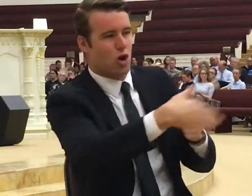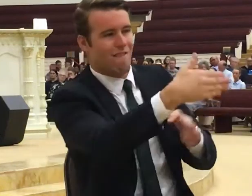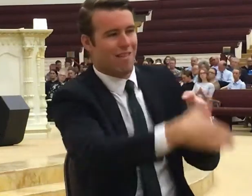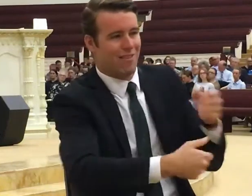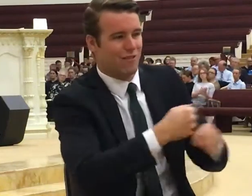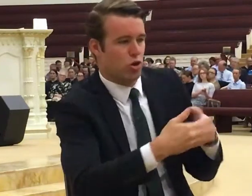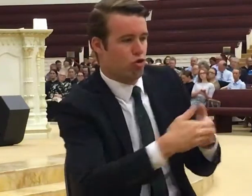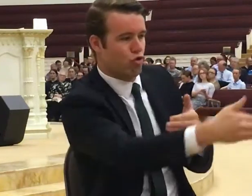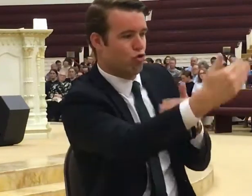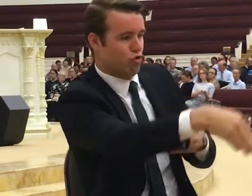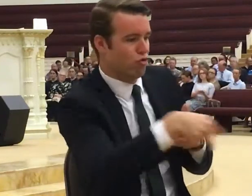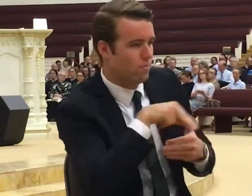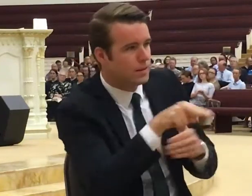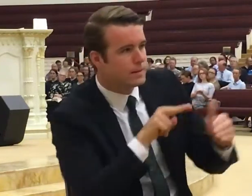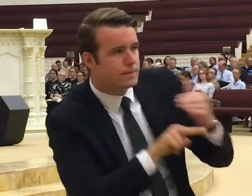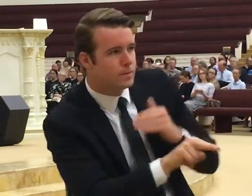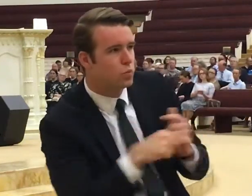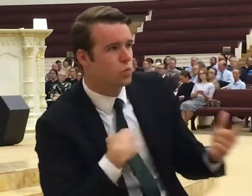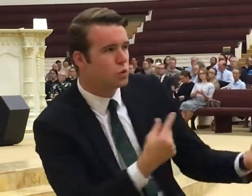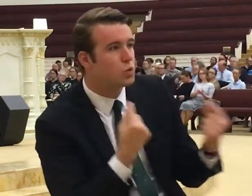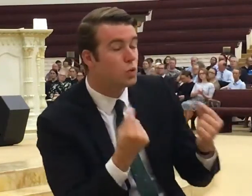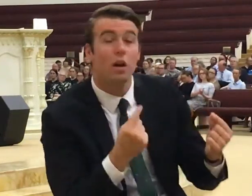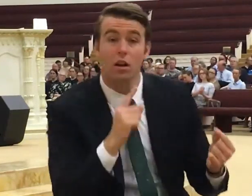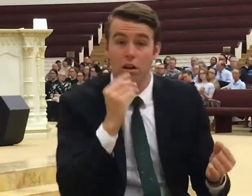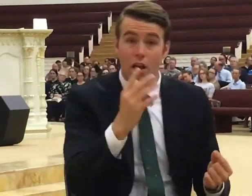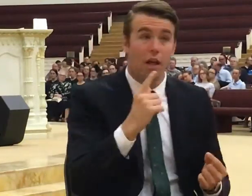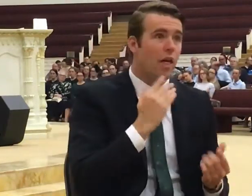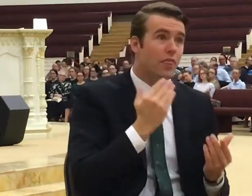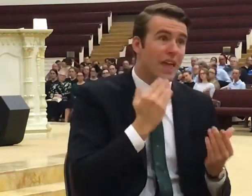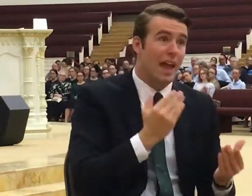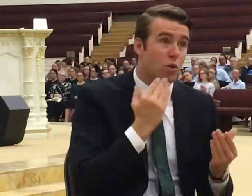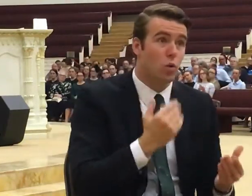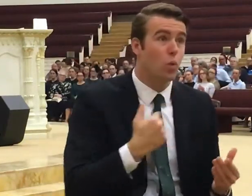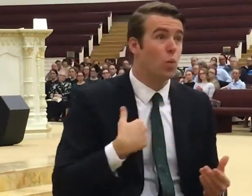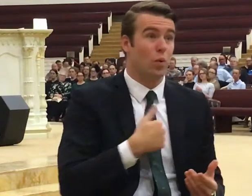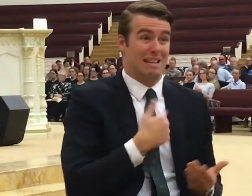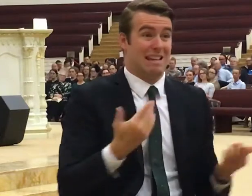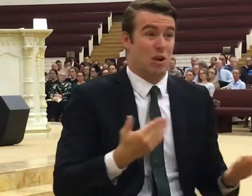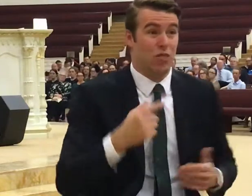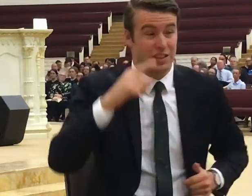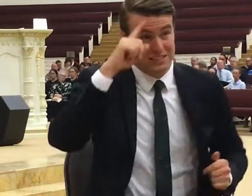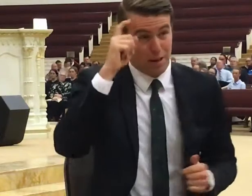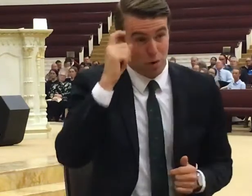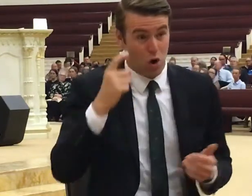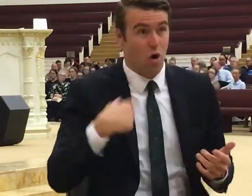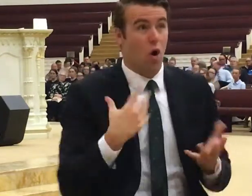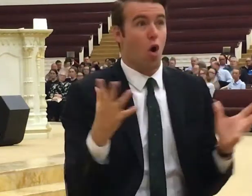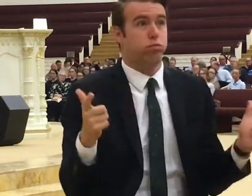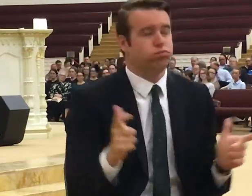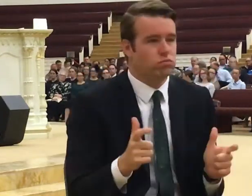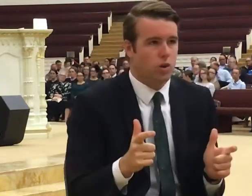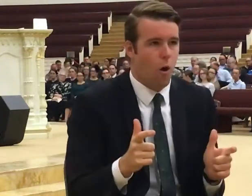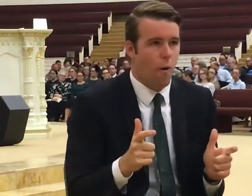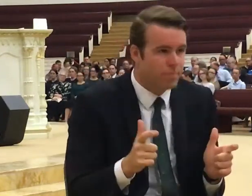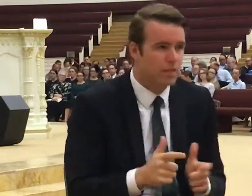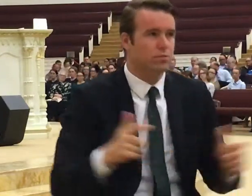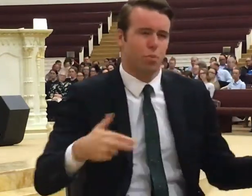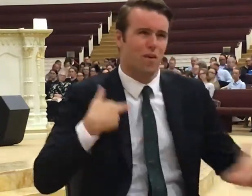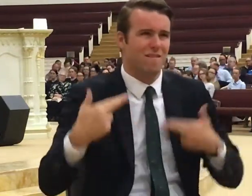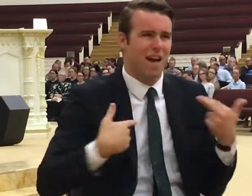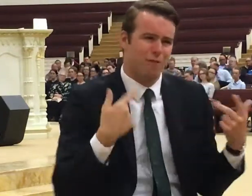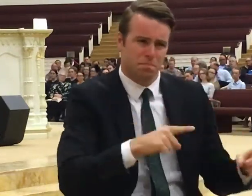year. And thankfully, we haven't experienced summer doldrums at the Rock. We have maintained revival, and that is a testimony